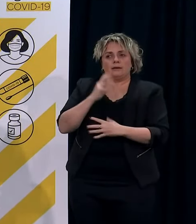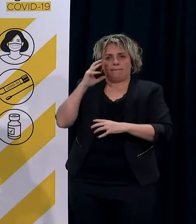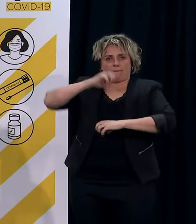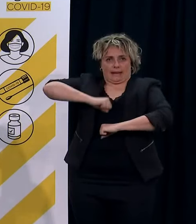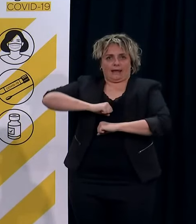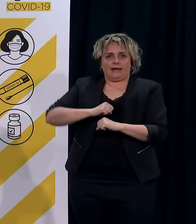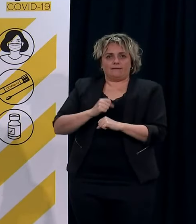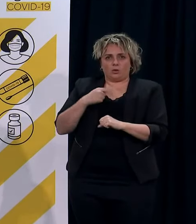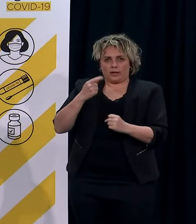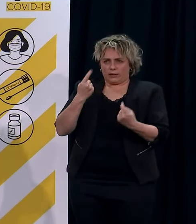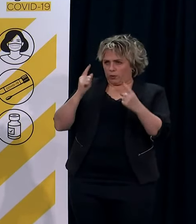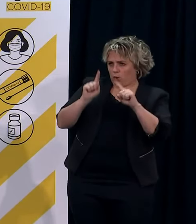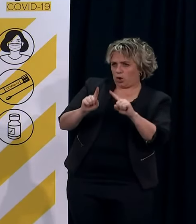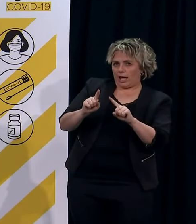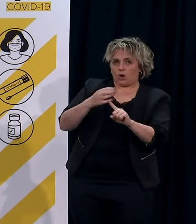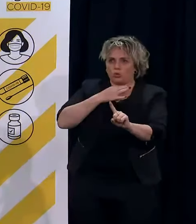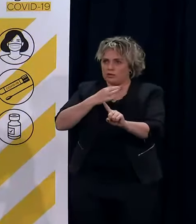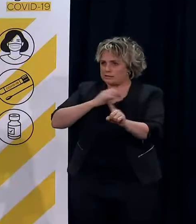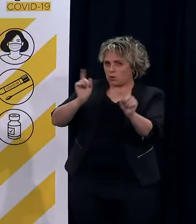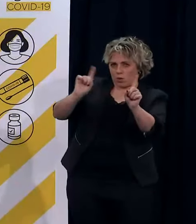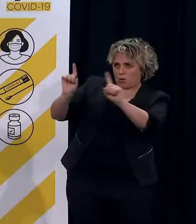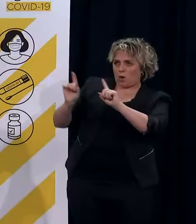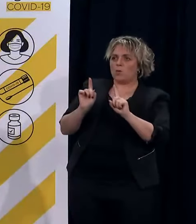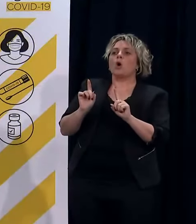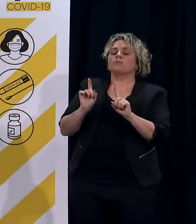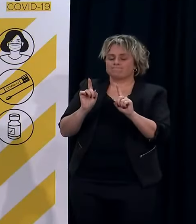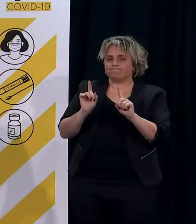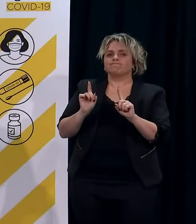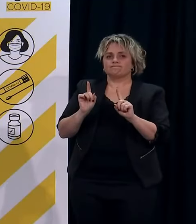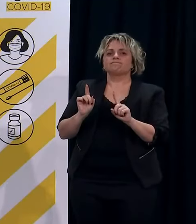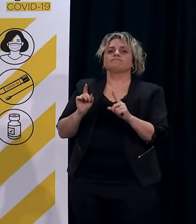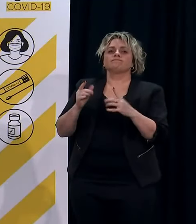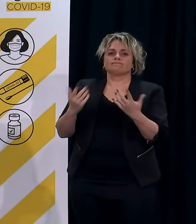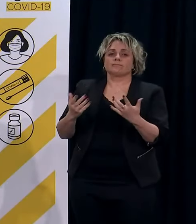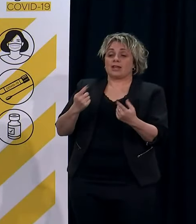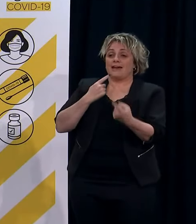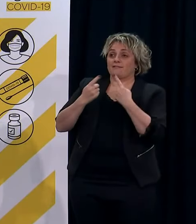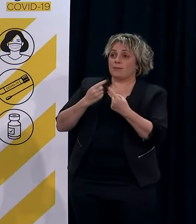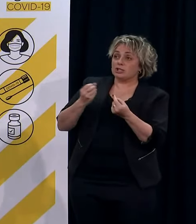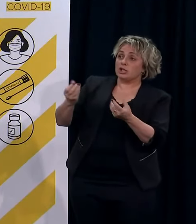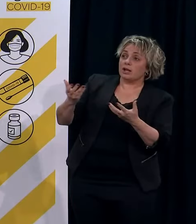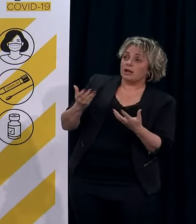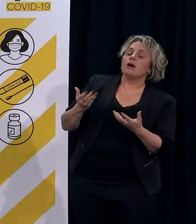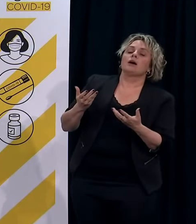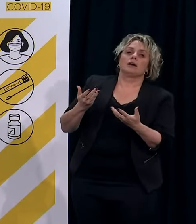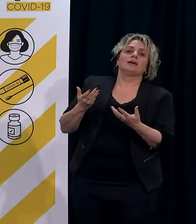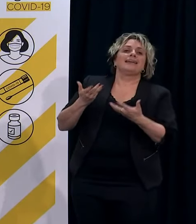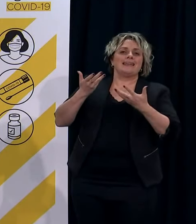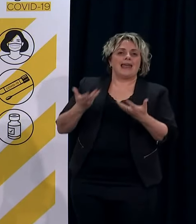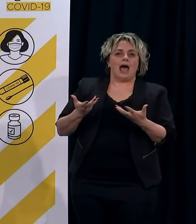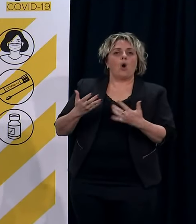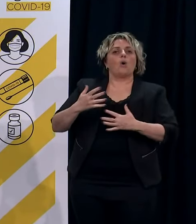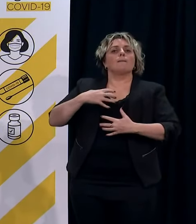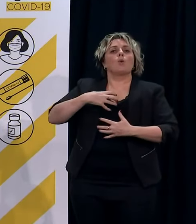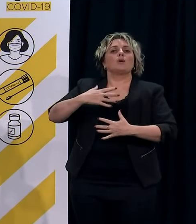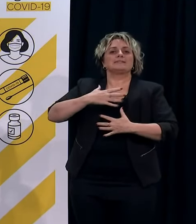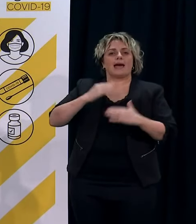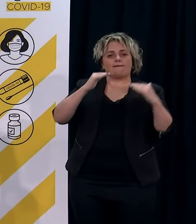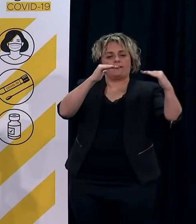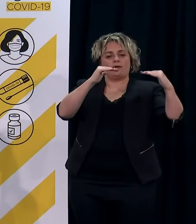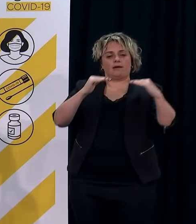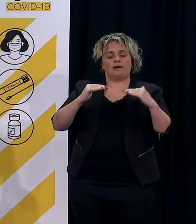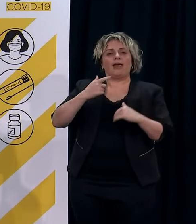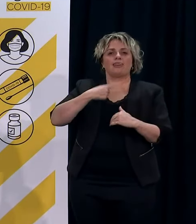we have a risk of COVID in the community. Our assessment based on the information we have is that it's safe to move to more people coming into those work